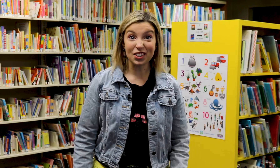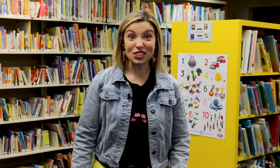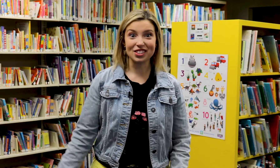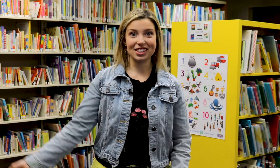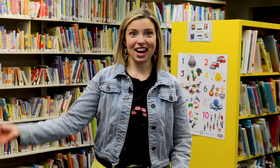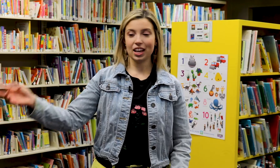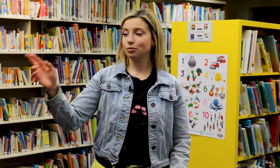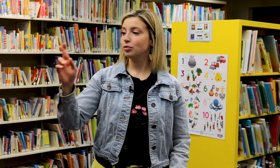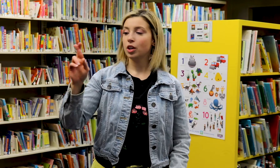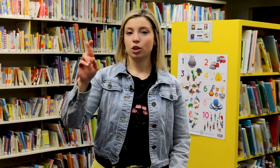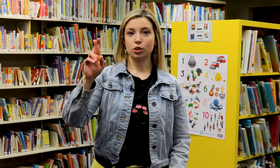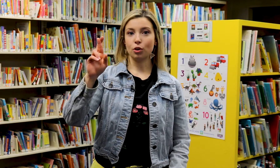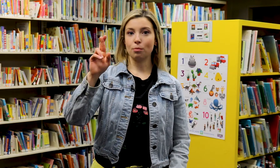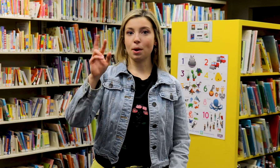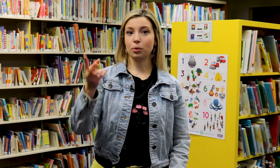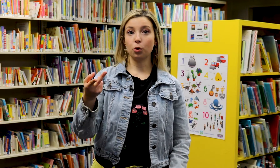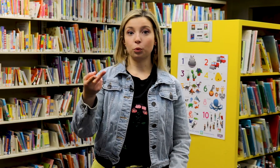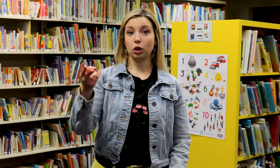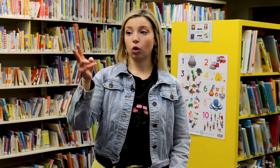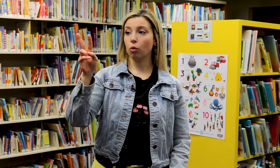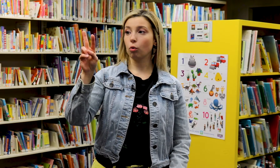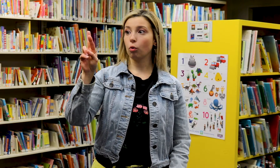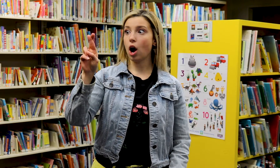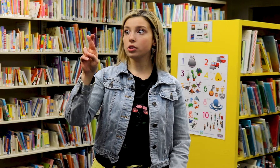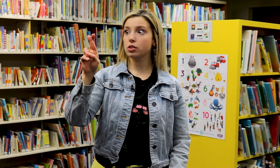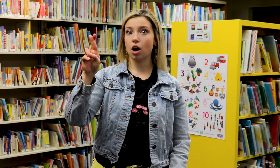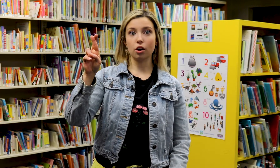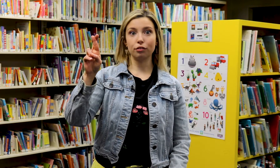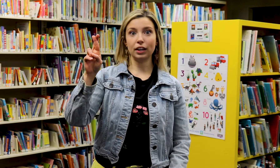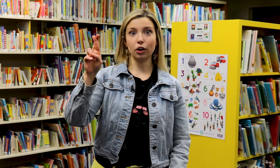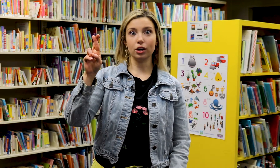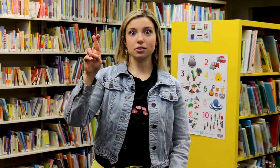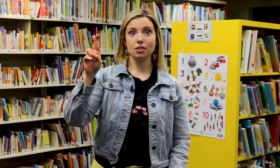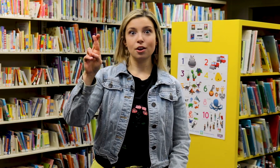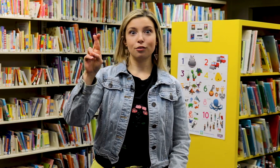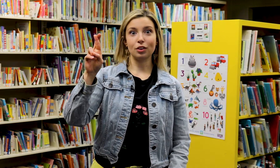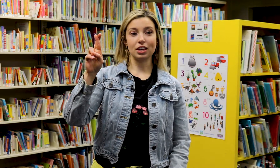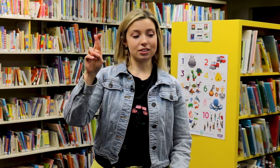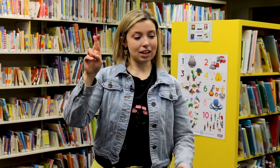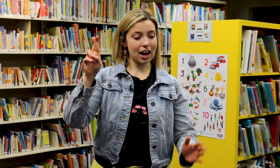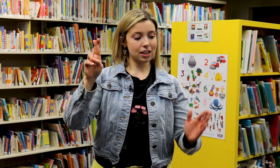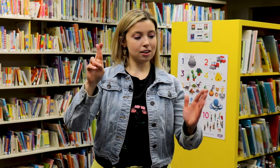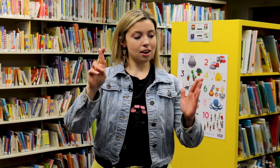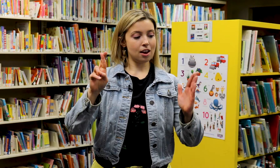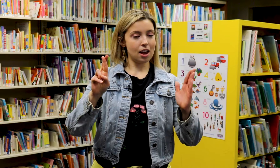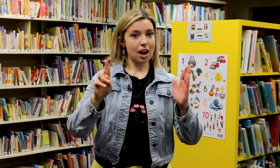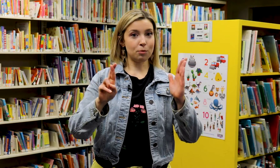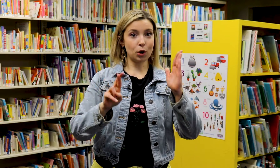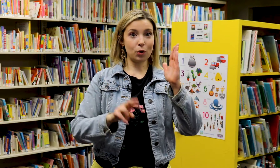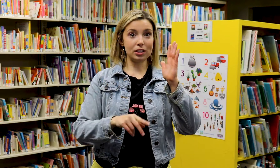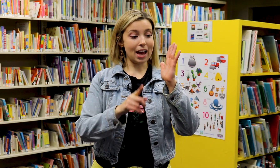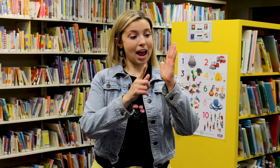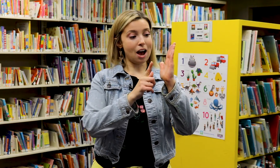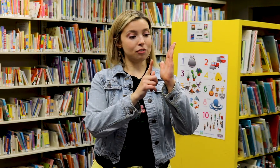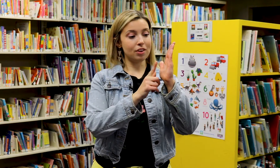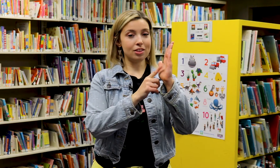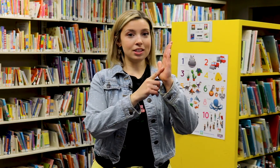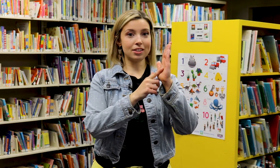letters today. So remember, we cross our fingers for this sign, and we're going to have this